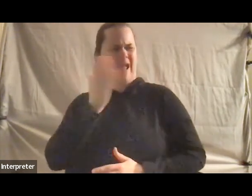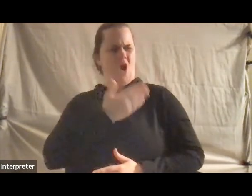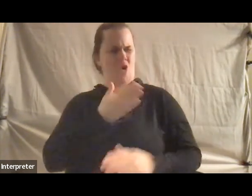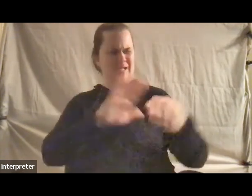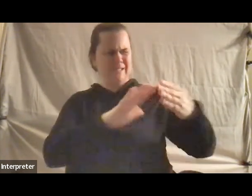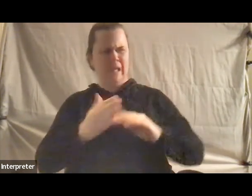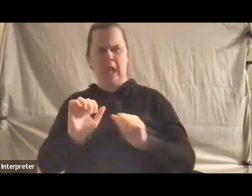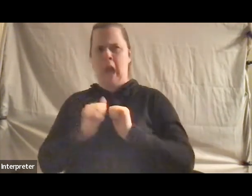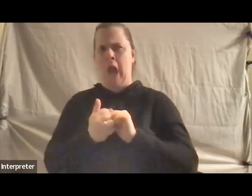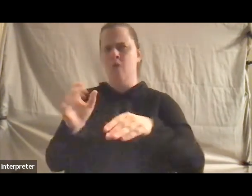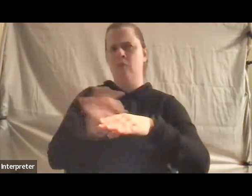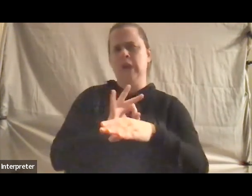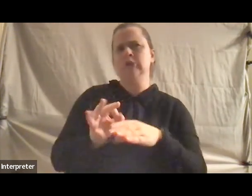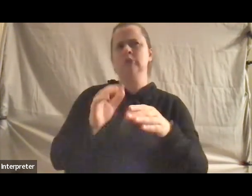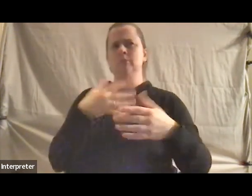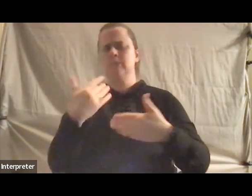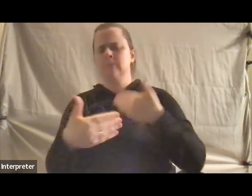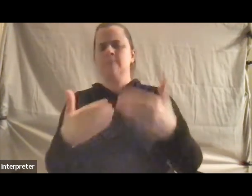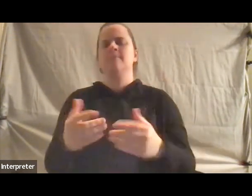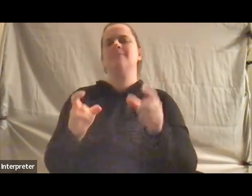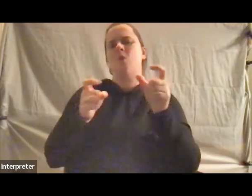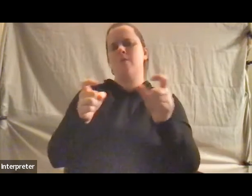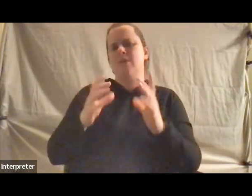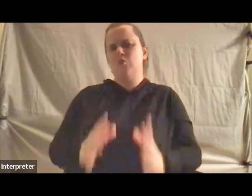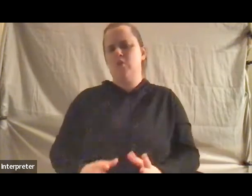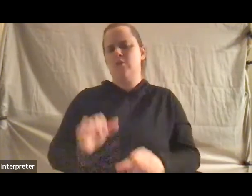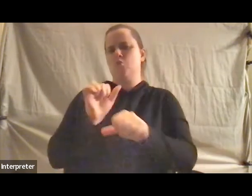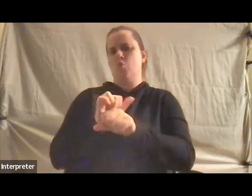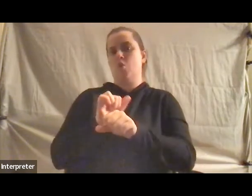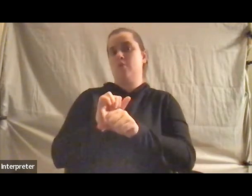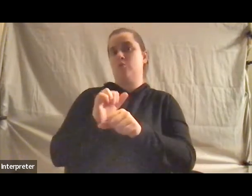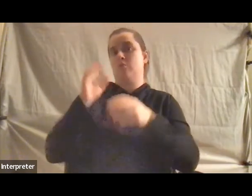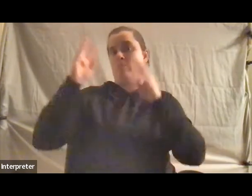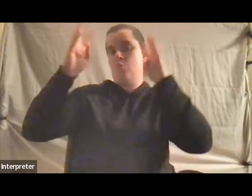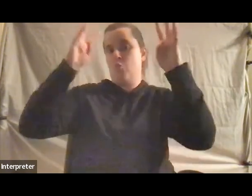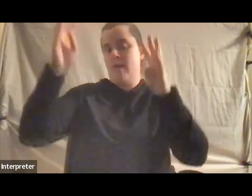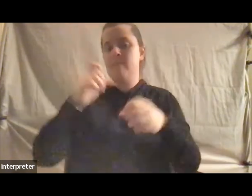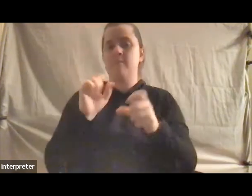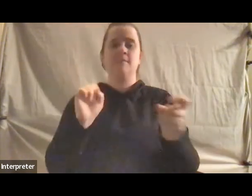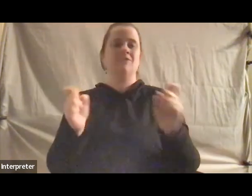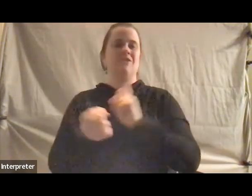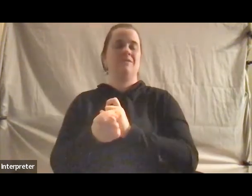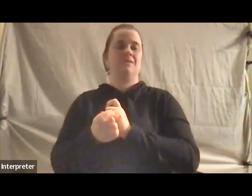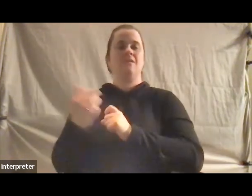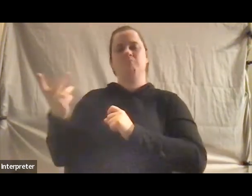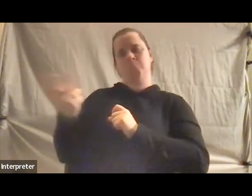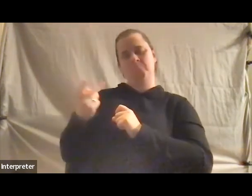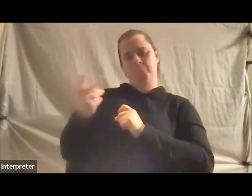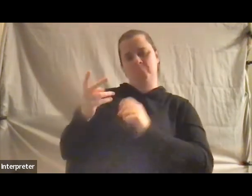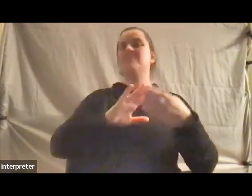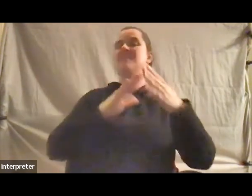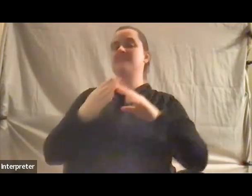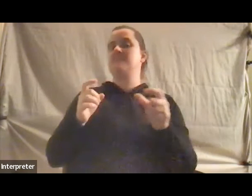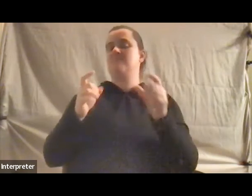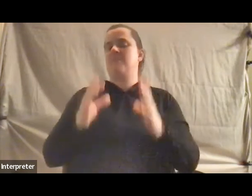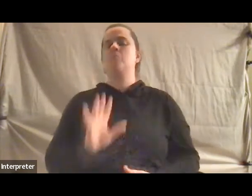how policymakers and administrators work to create change, the city manager and I will be joined in these